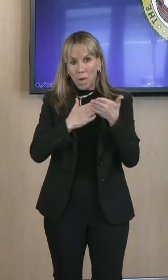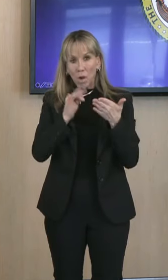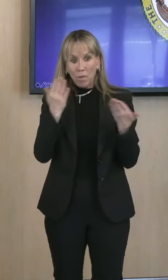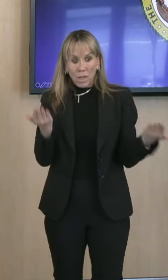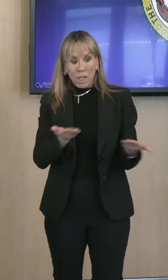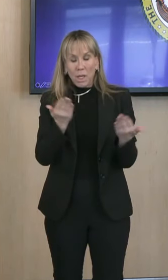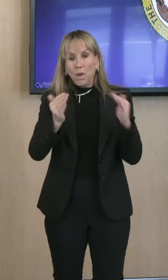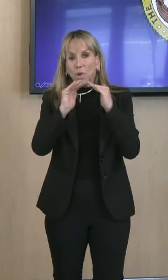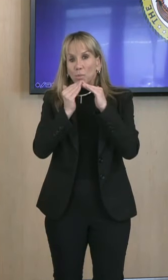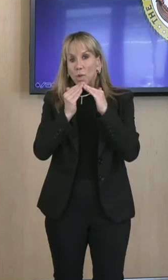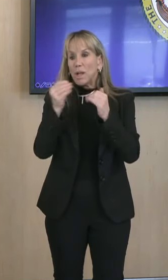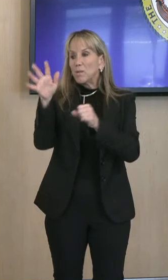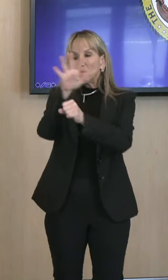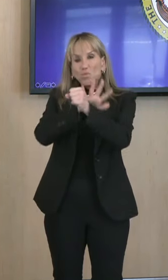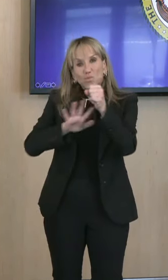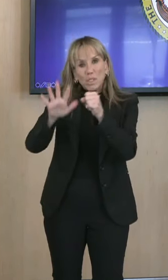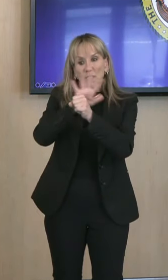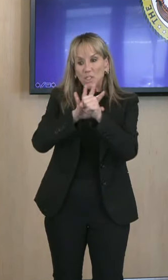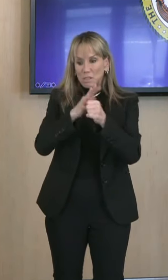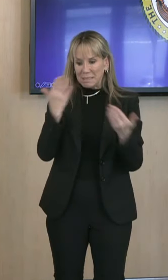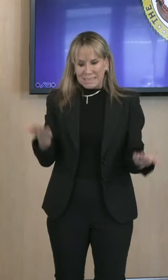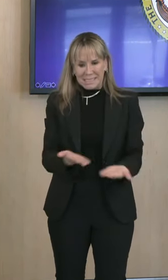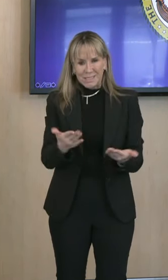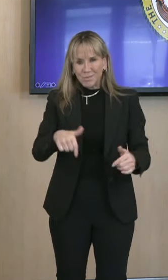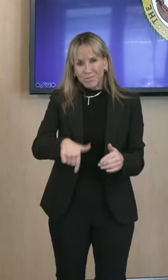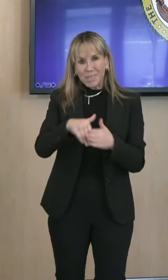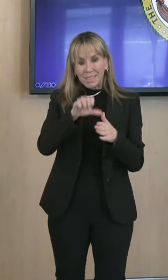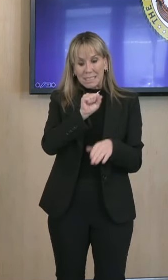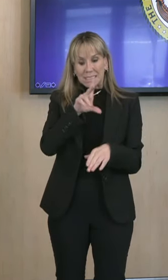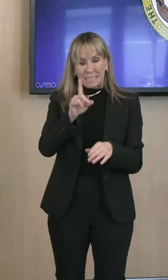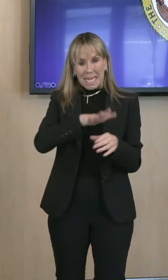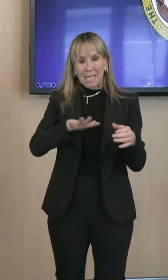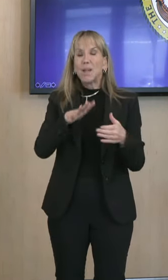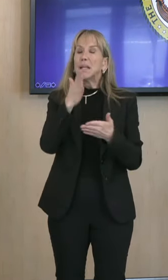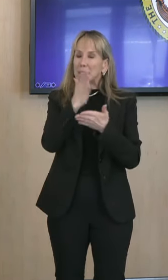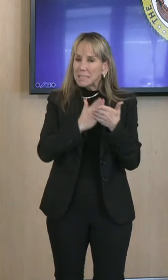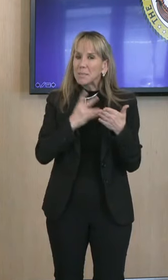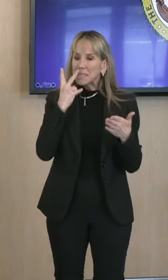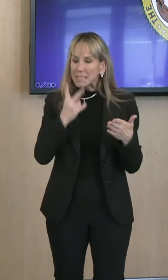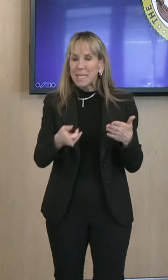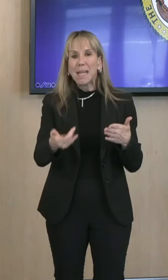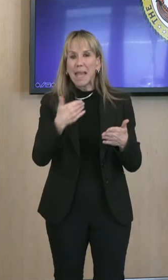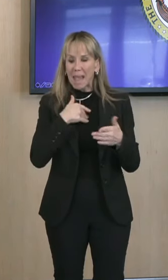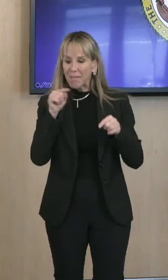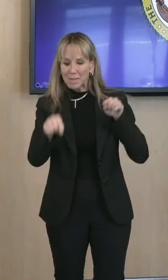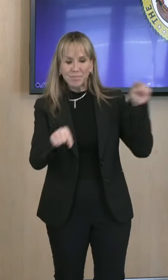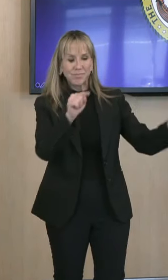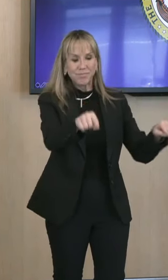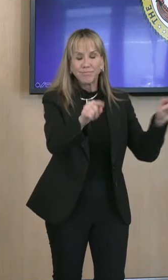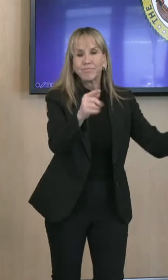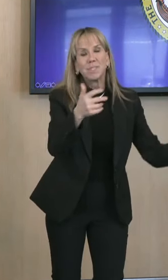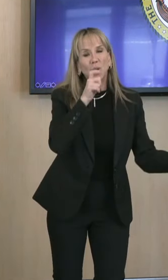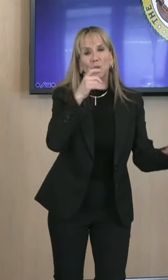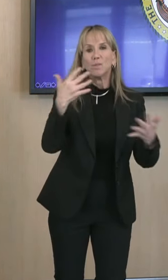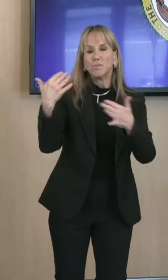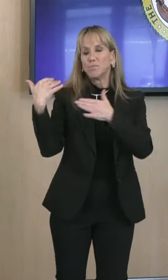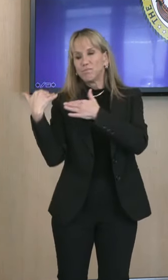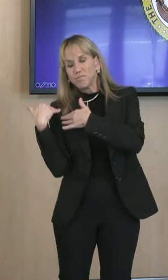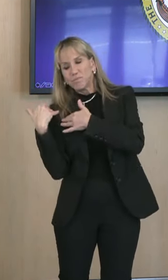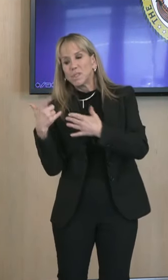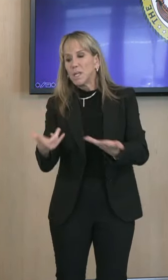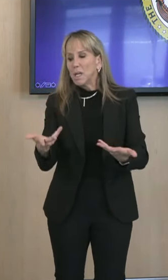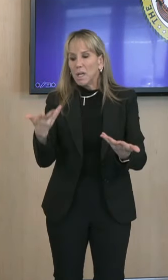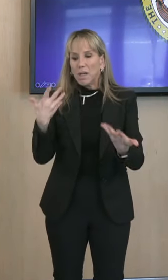community, regions of our county, where there are disproportionate burdens of individuals who reside, who